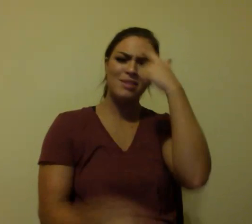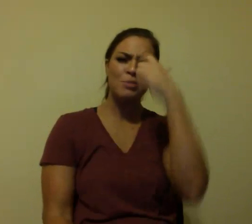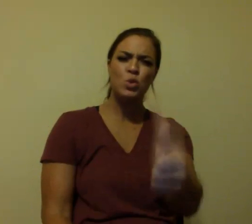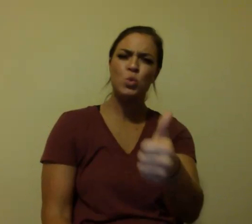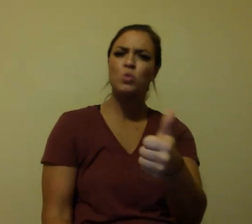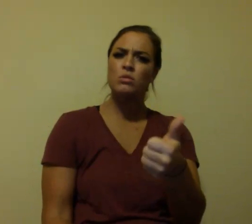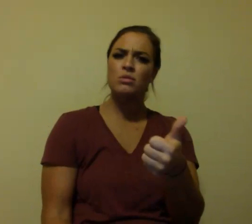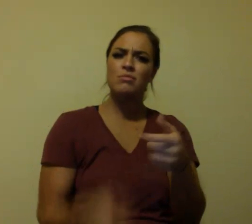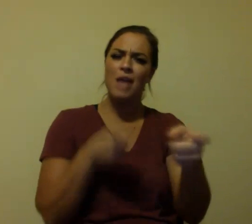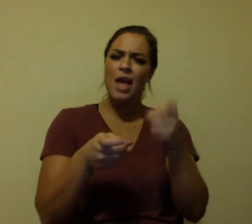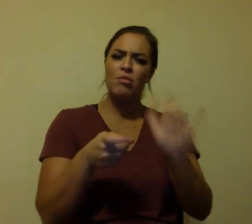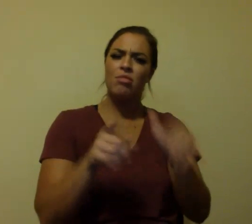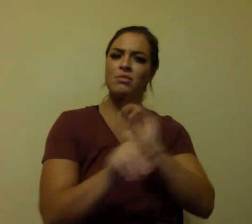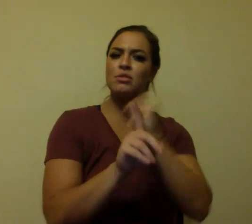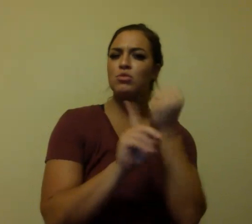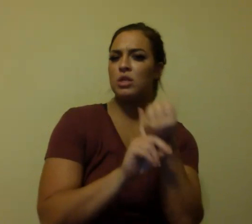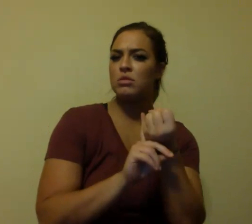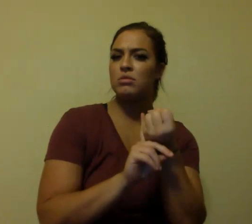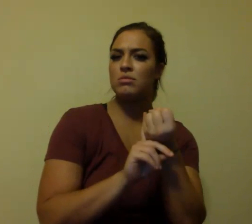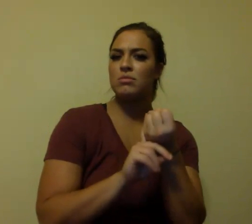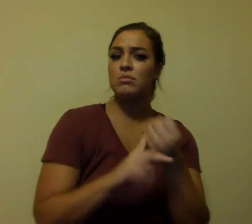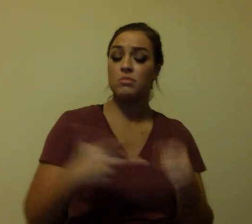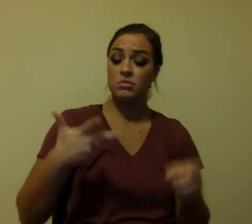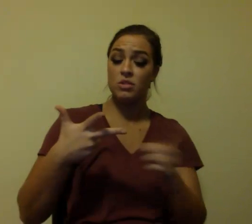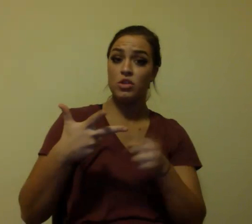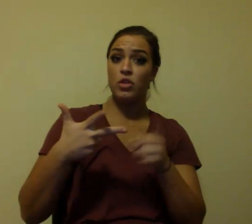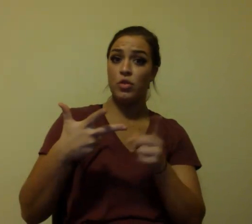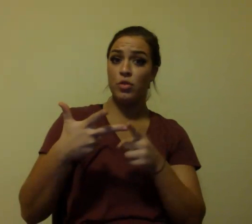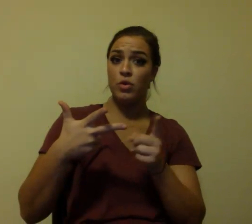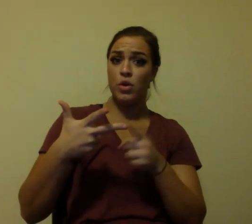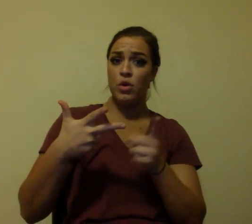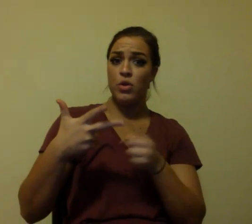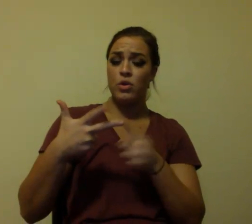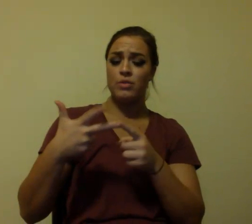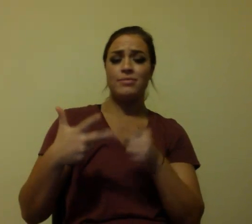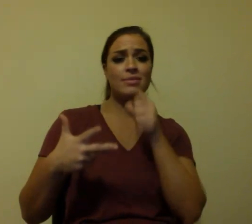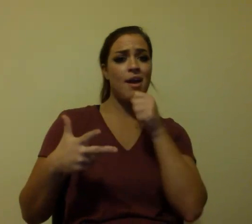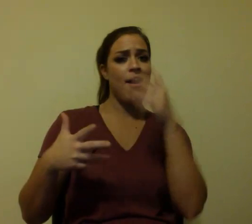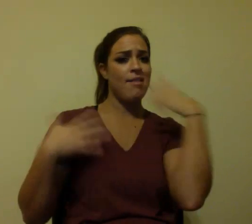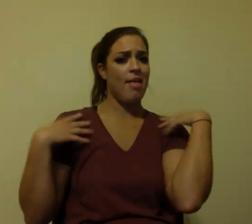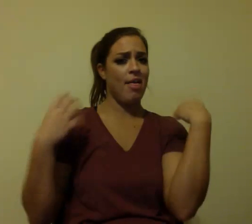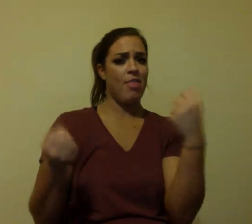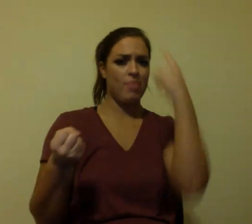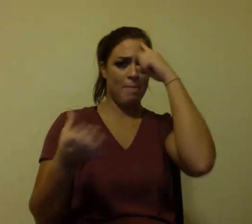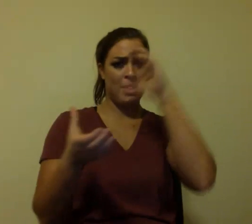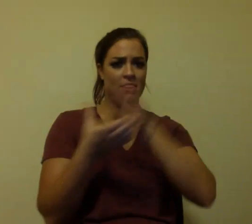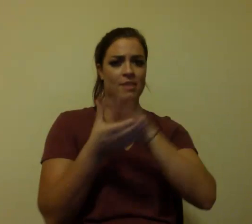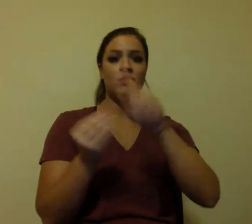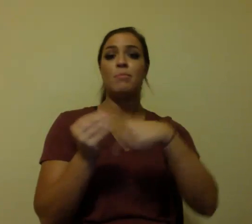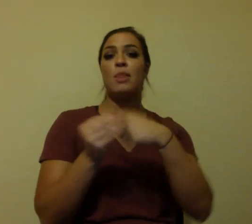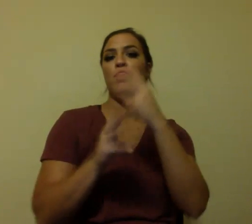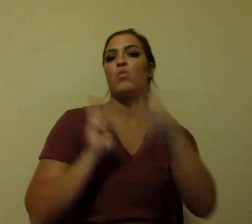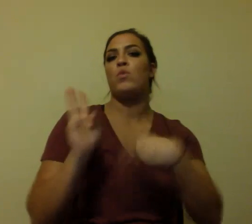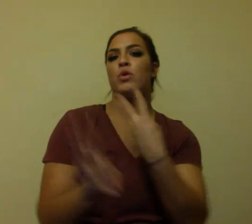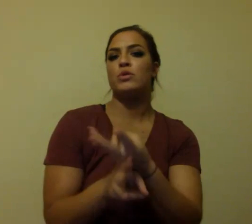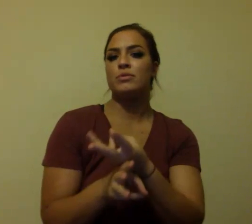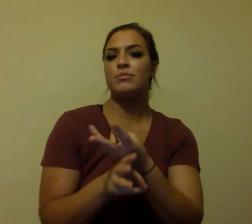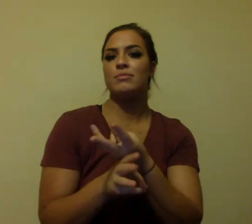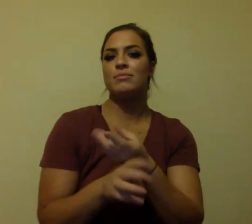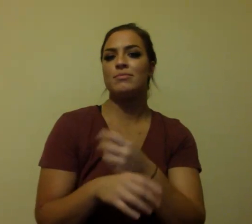that the world owes us something. We think, if I put in enough hard work, then I deserve success. But